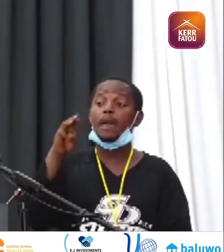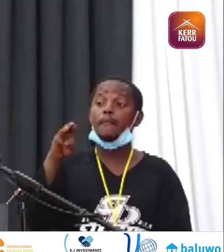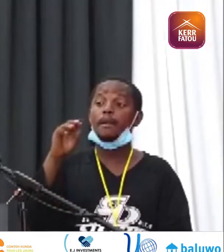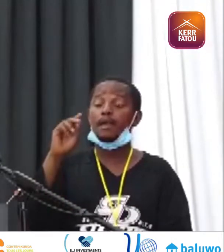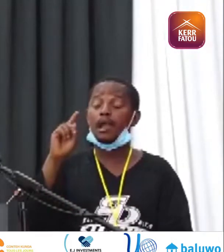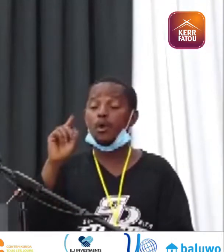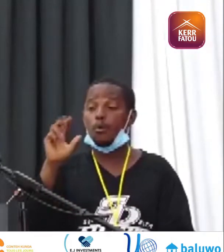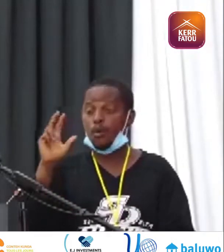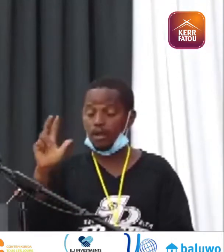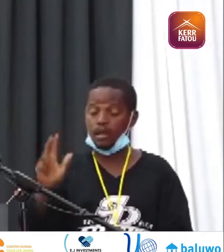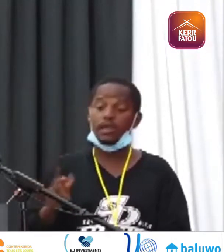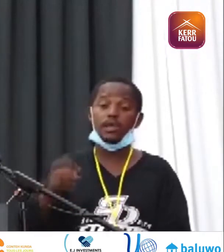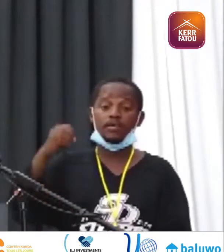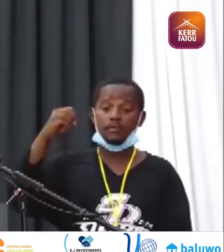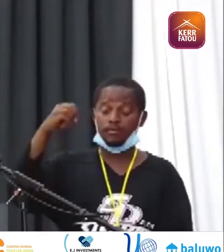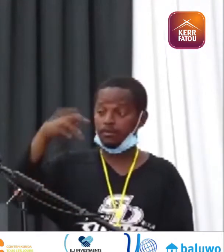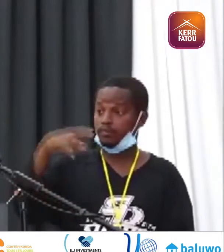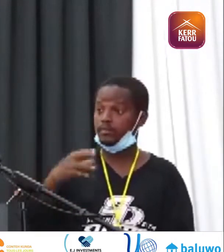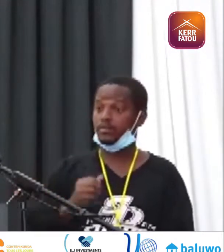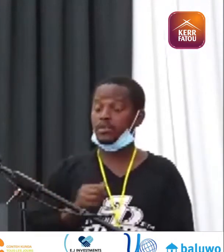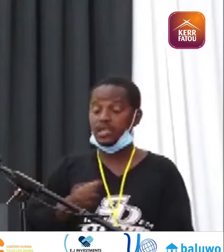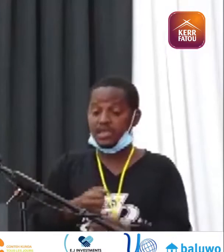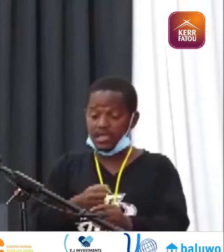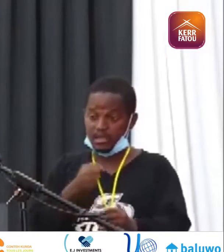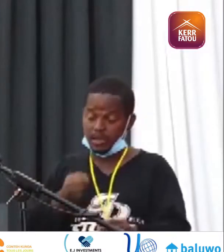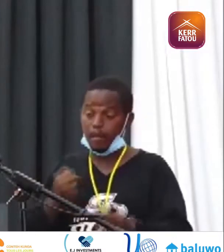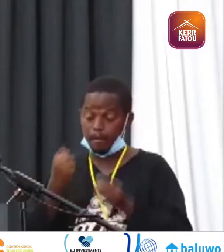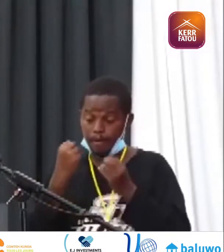of generation, new